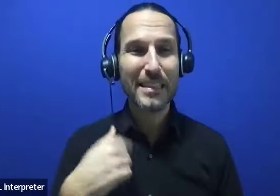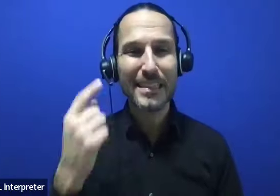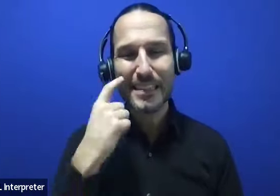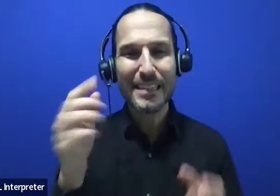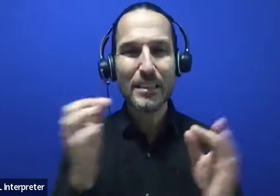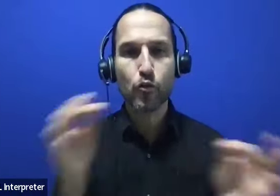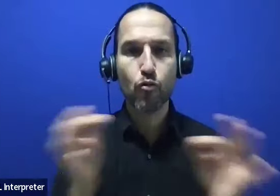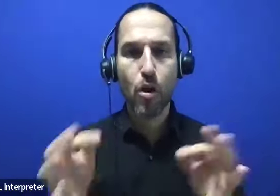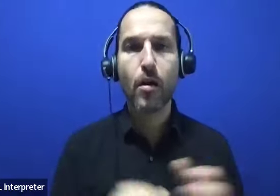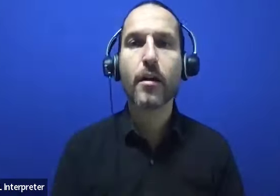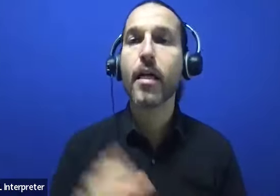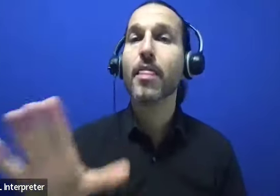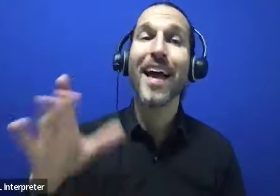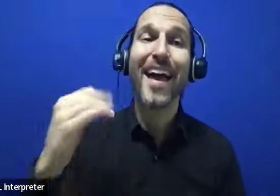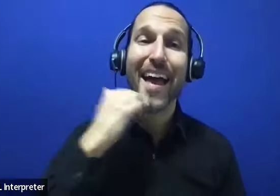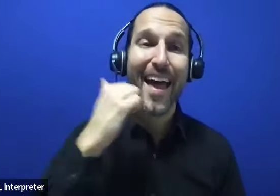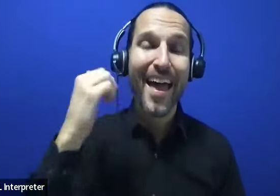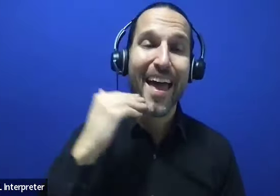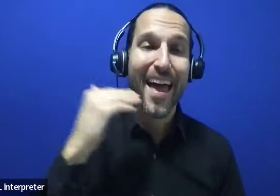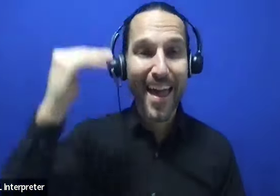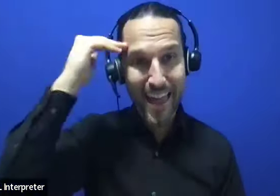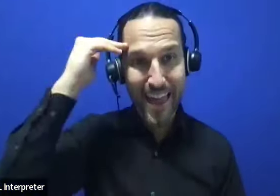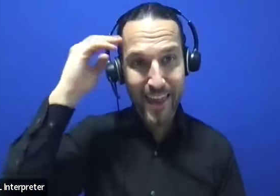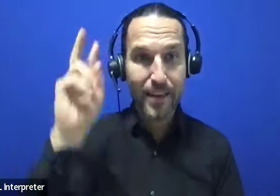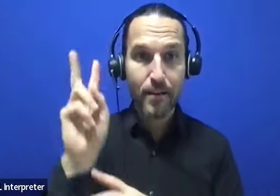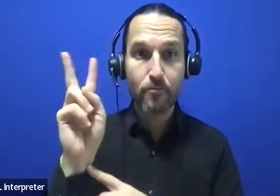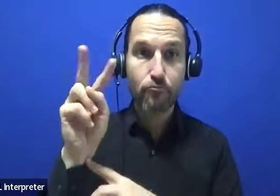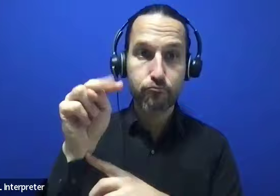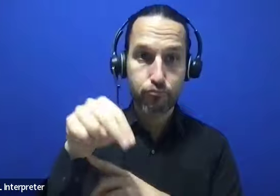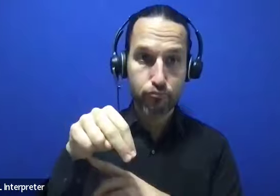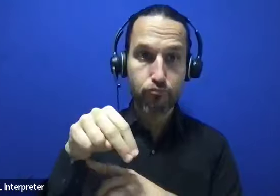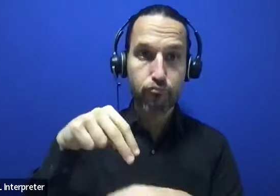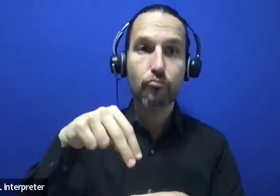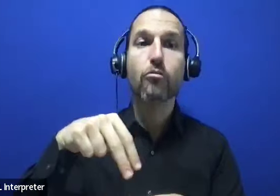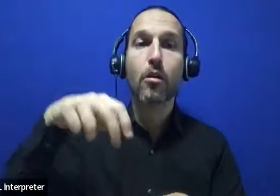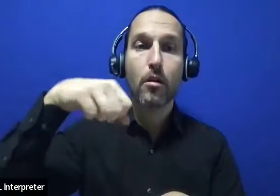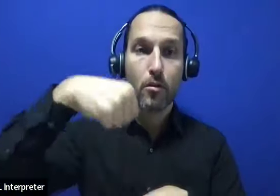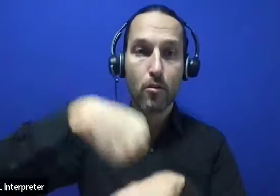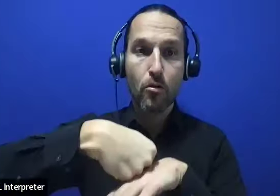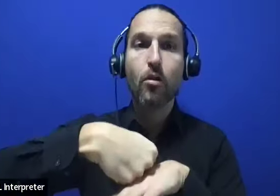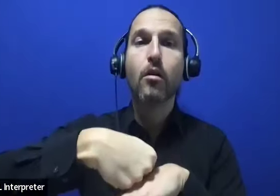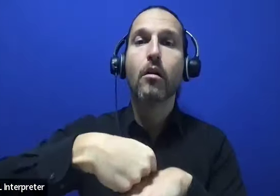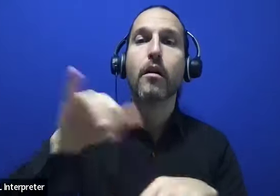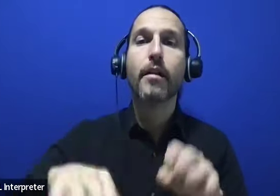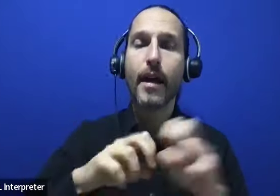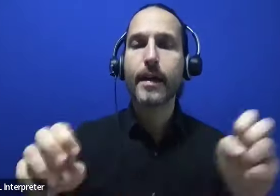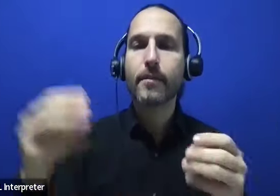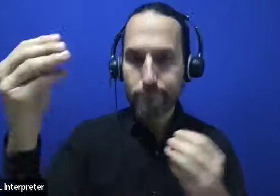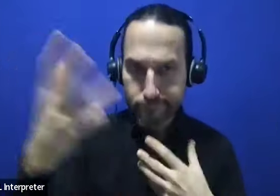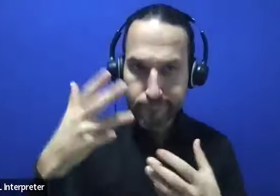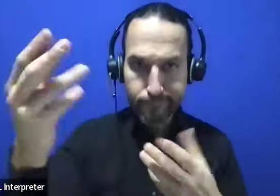describing. His head, I think it's a he, pressed against the couch, gives great proprioceptive